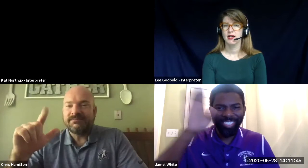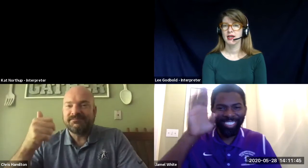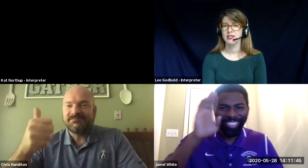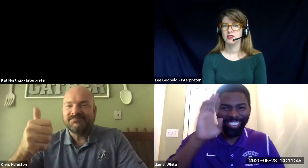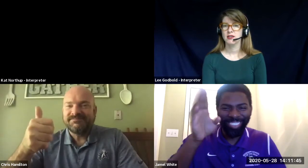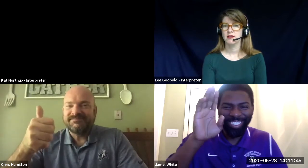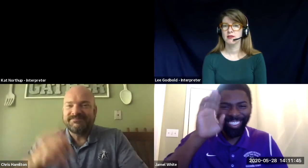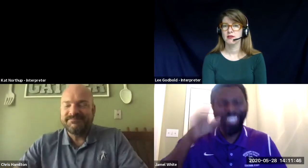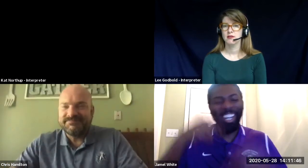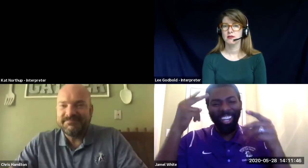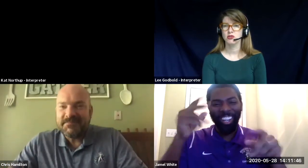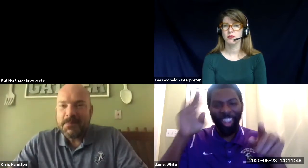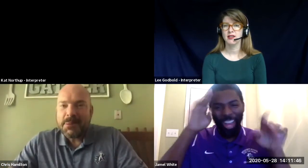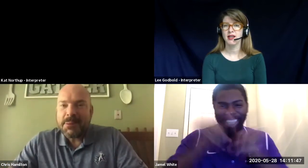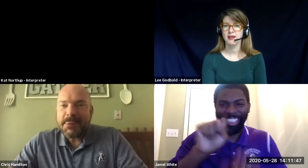Hi, Janelle, or Jamel, hi.